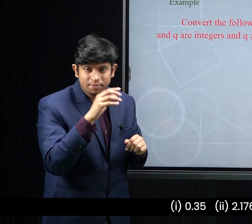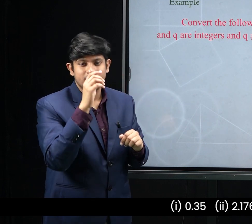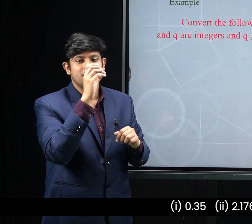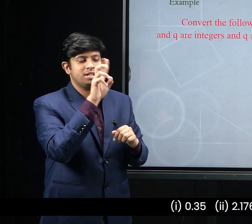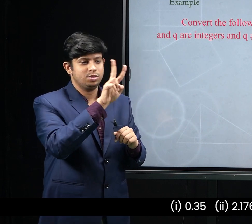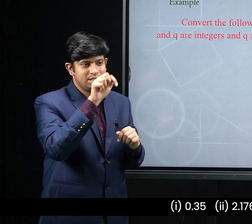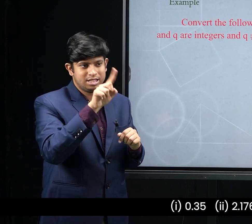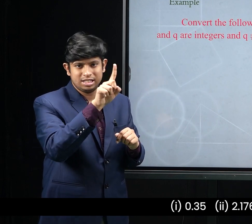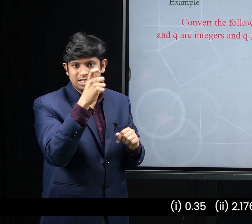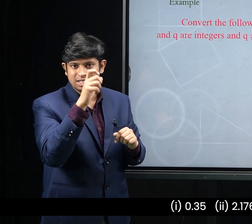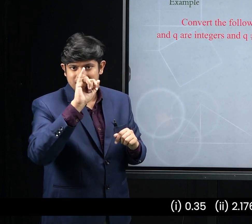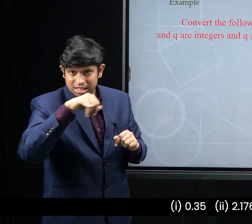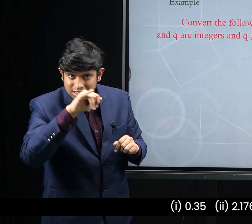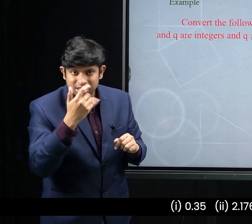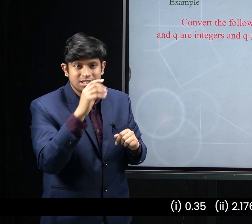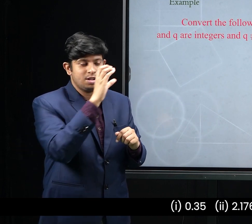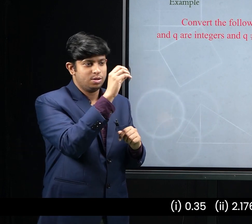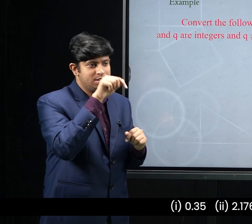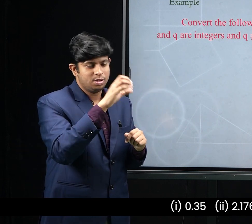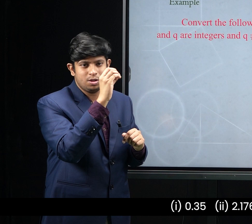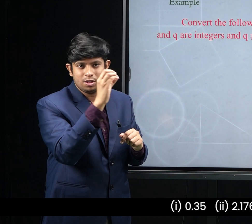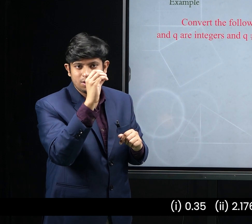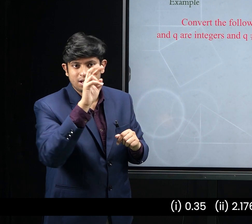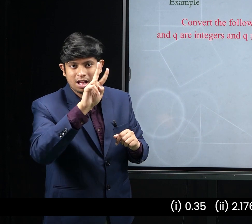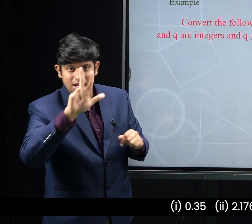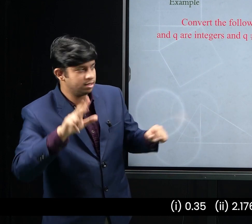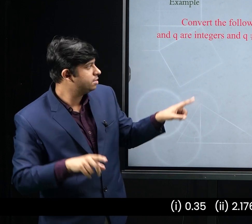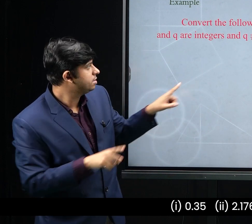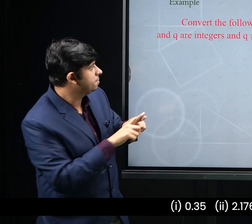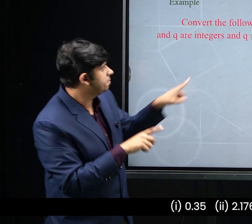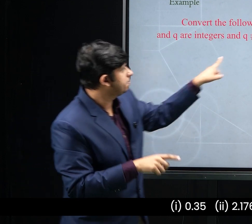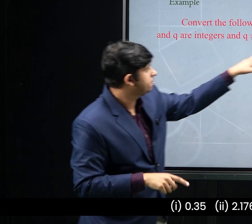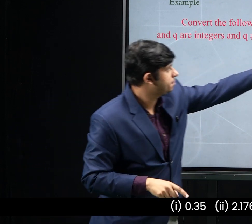0.35, 2.176 and minus 0.0028.